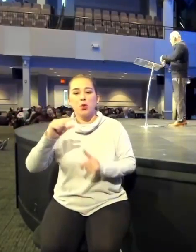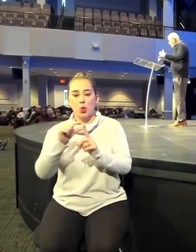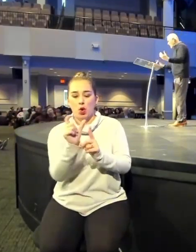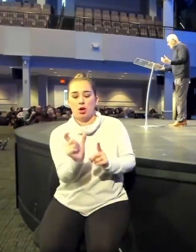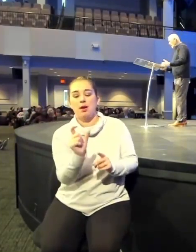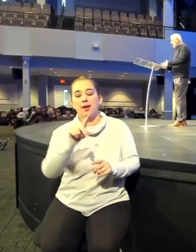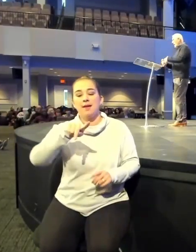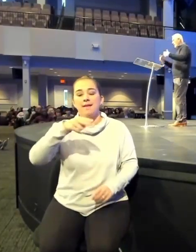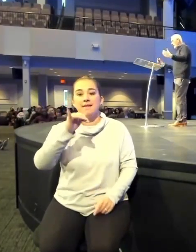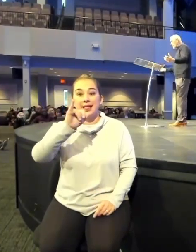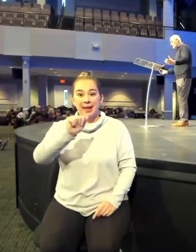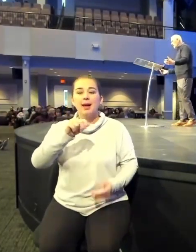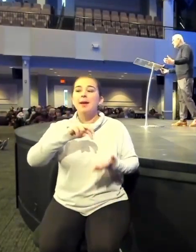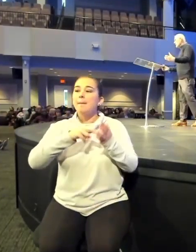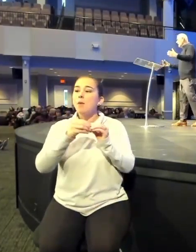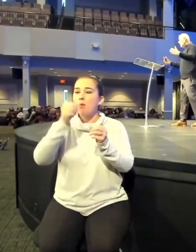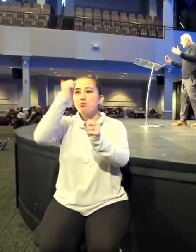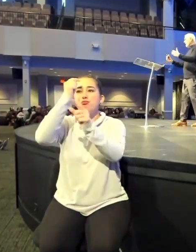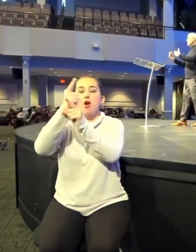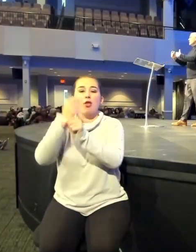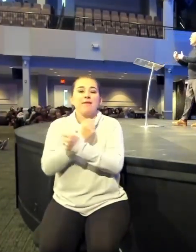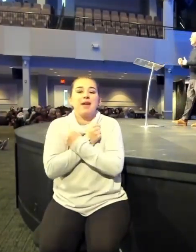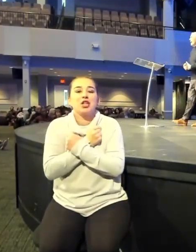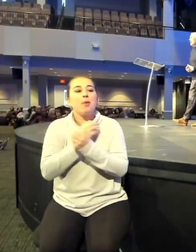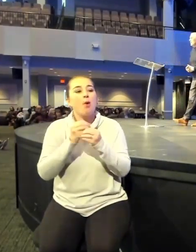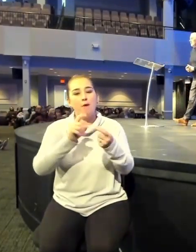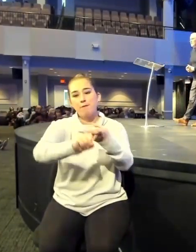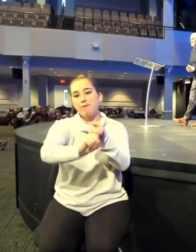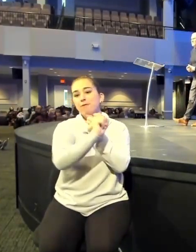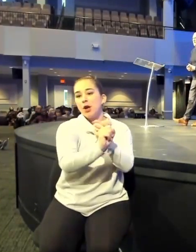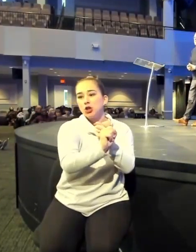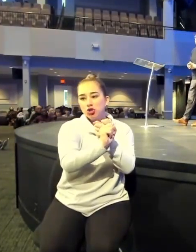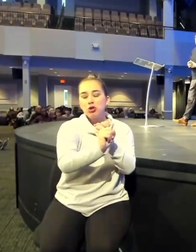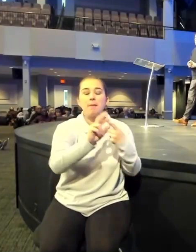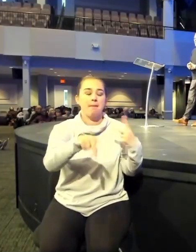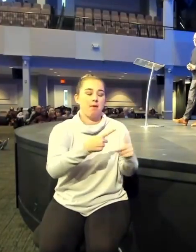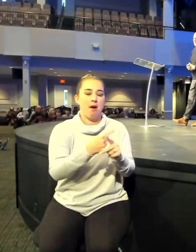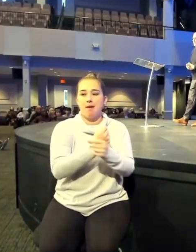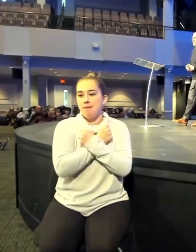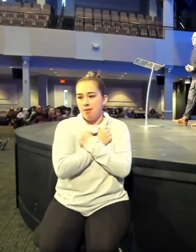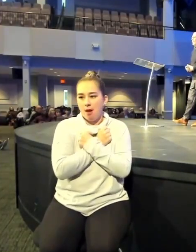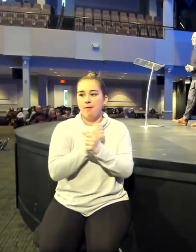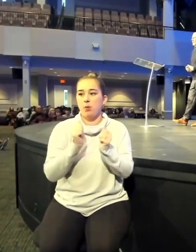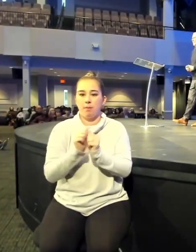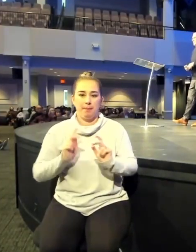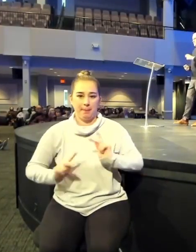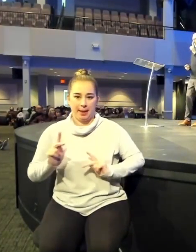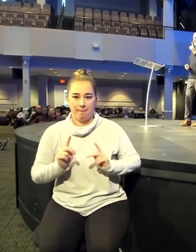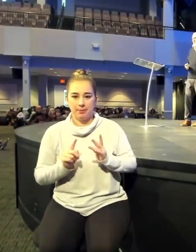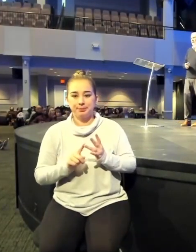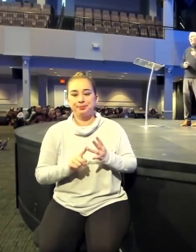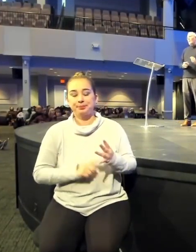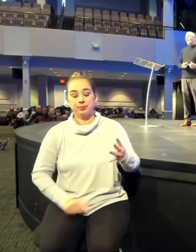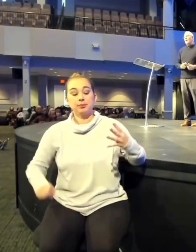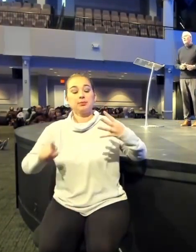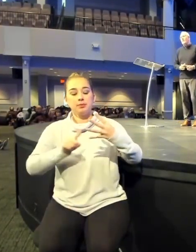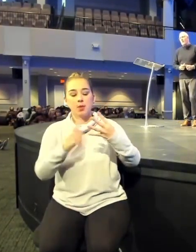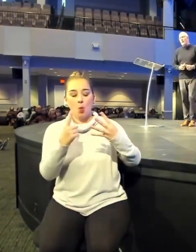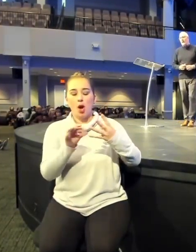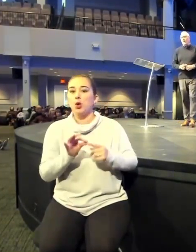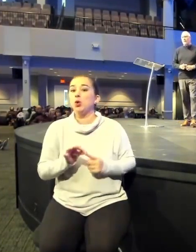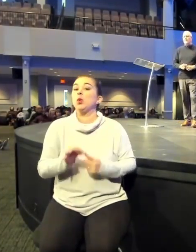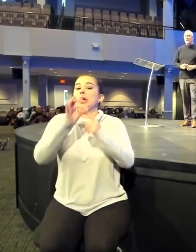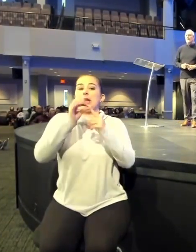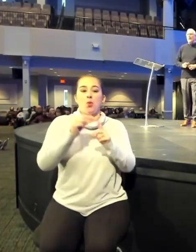a brotherly affection. It is the friendship kind of relationship that we have with people. But there's one unique word in the